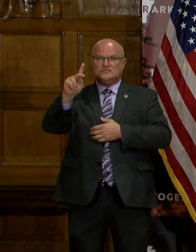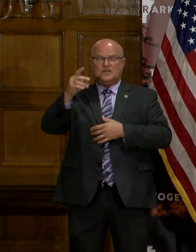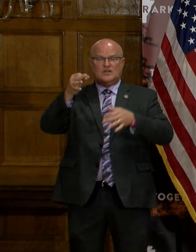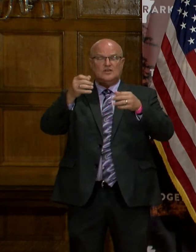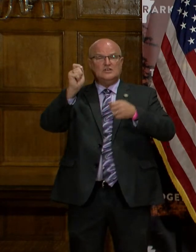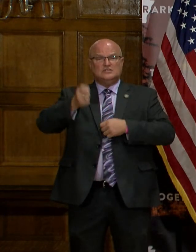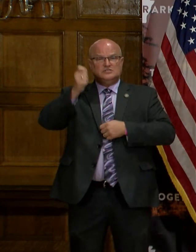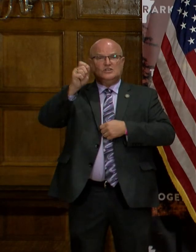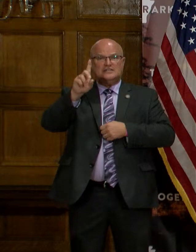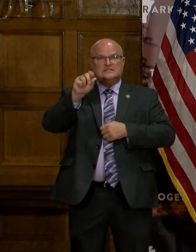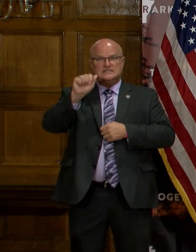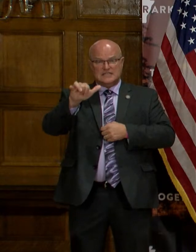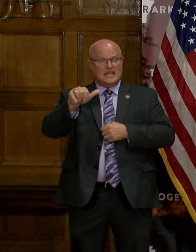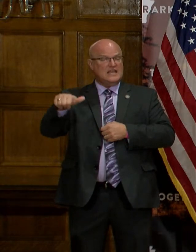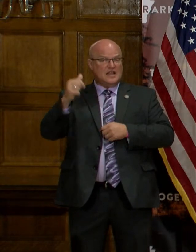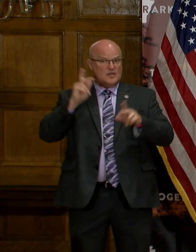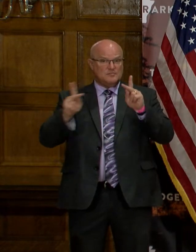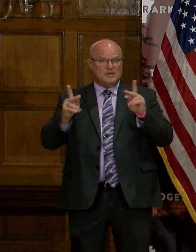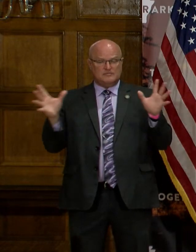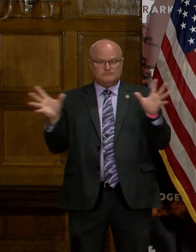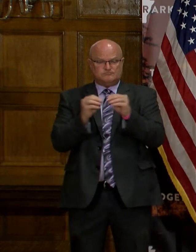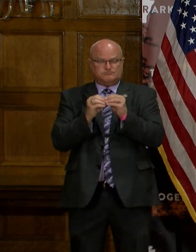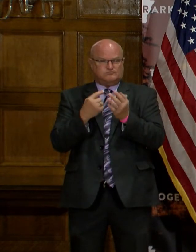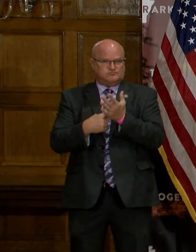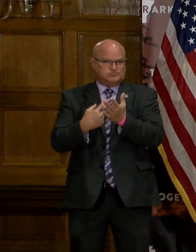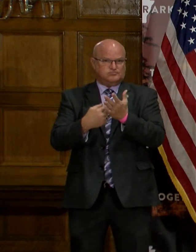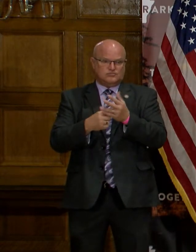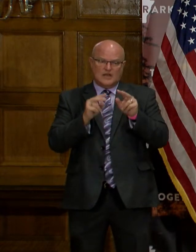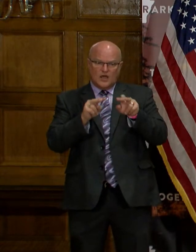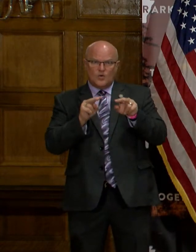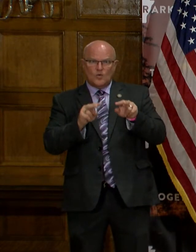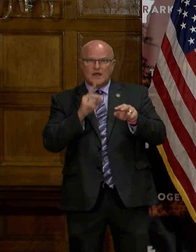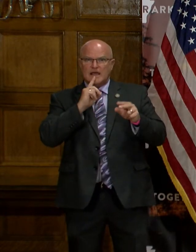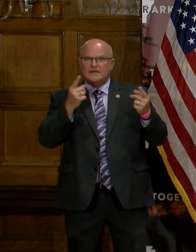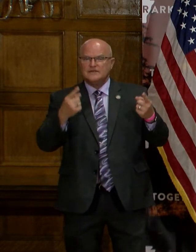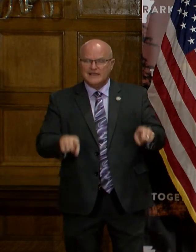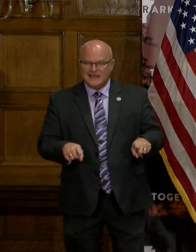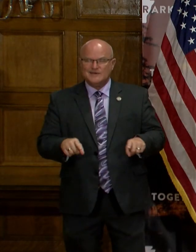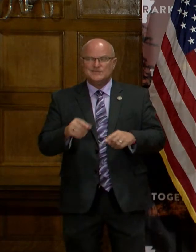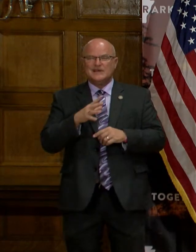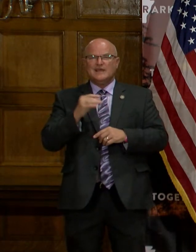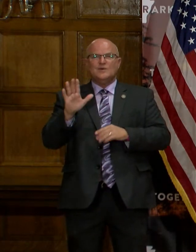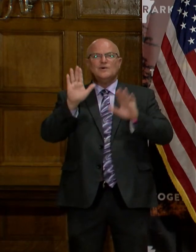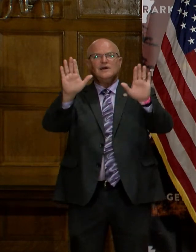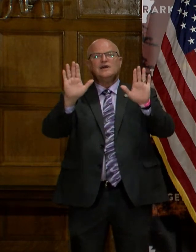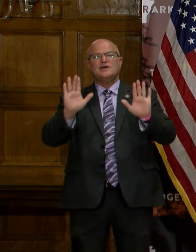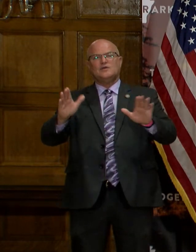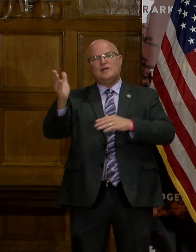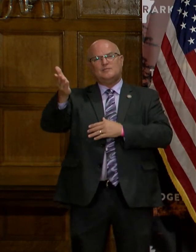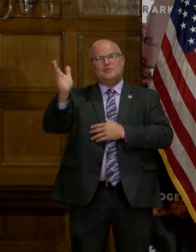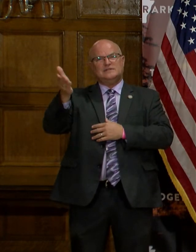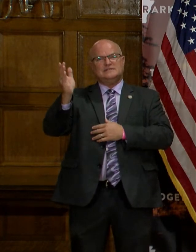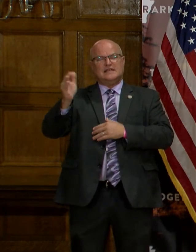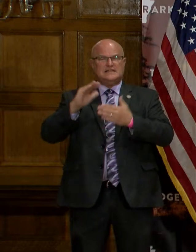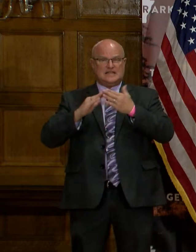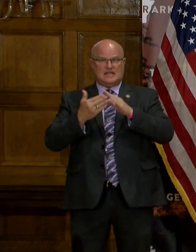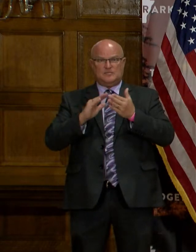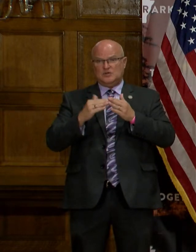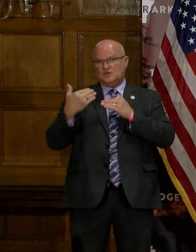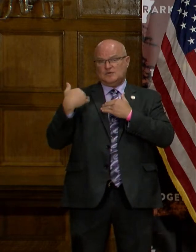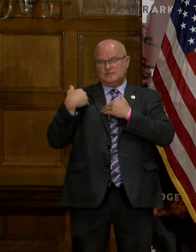Day and others that gathered together, and I watched it actually, and what a great presentation on